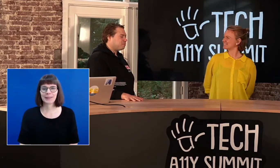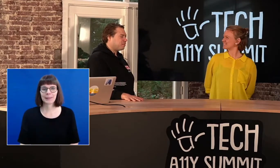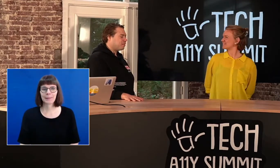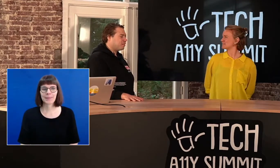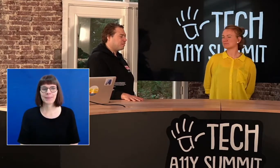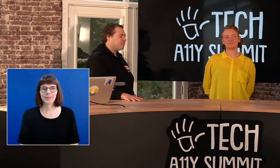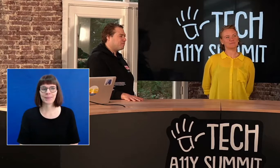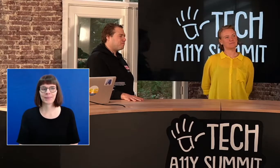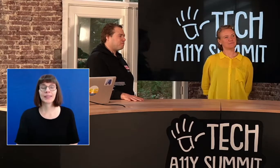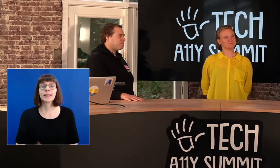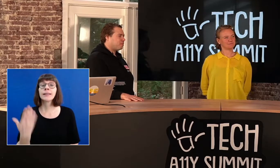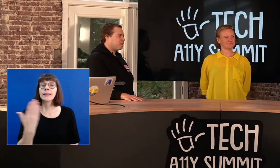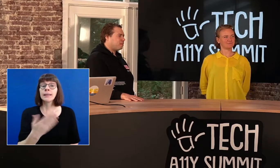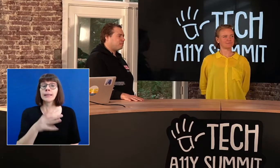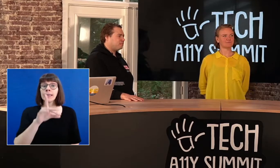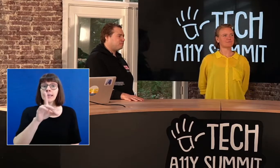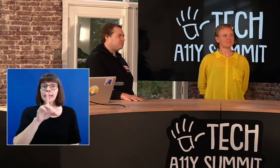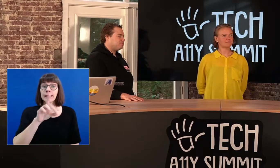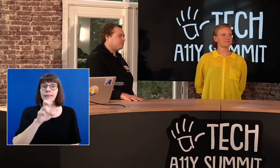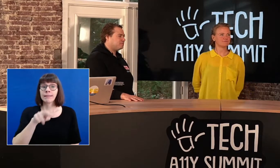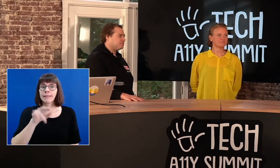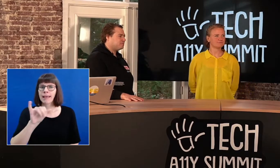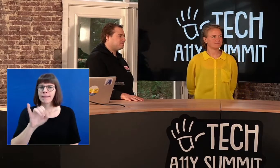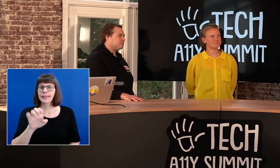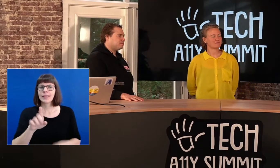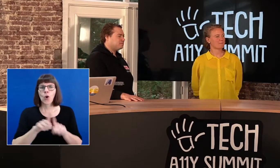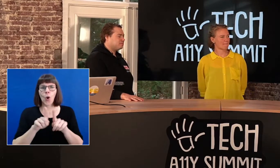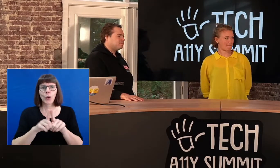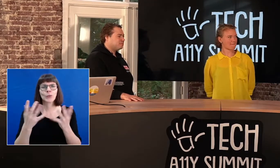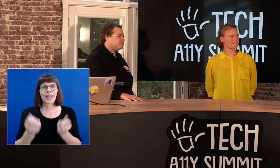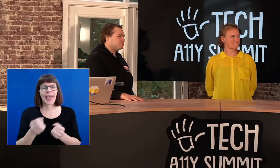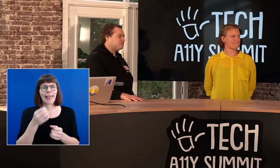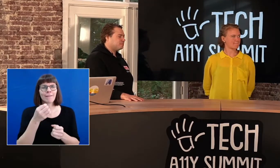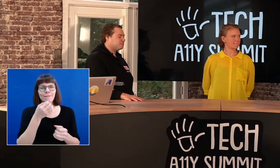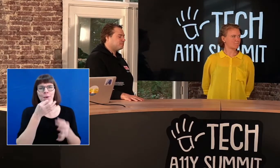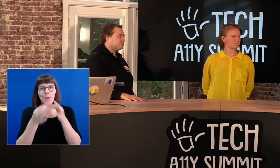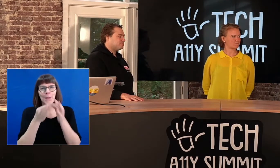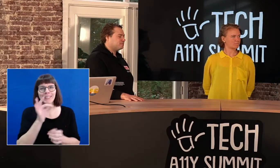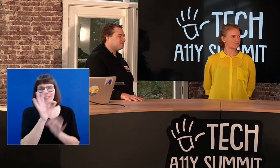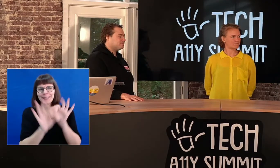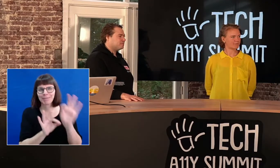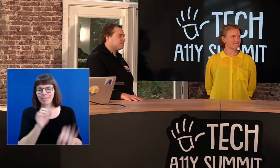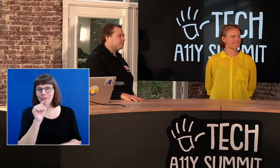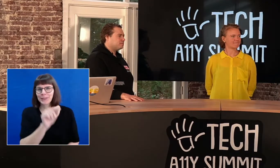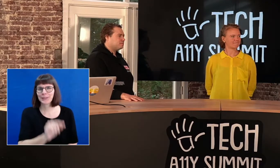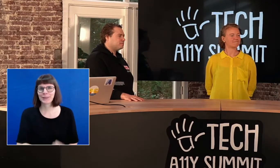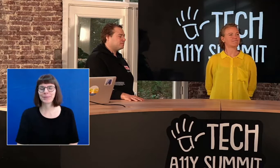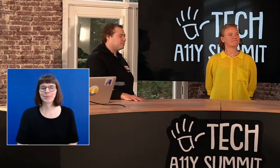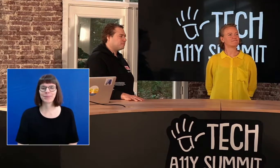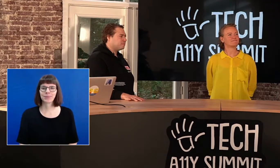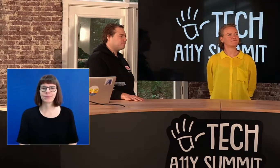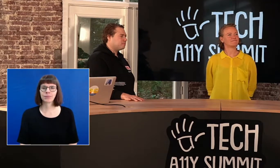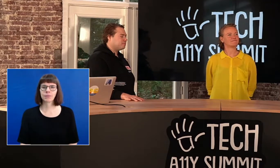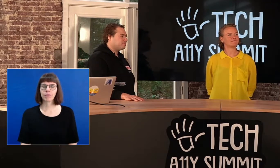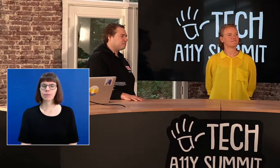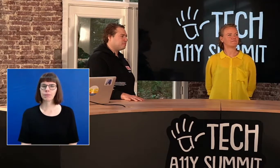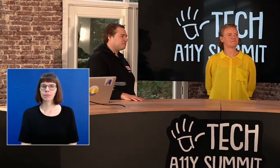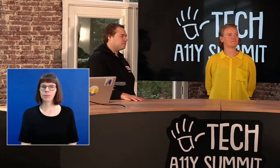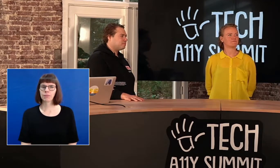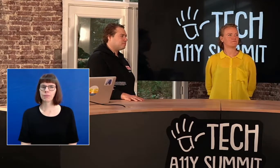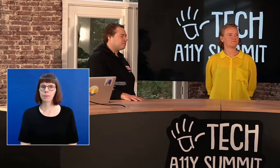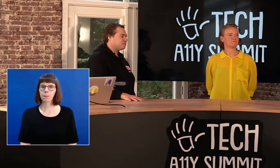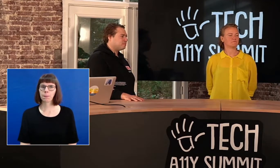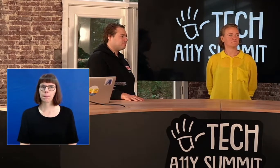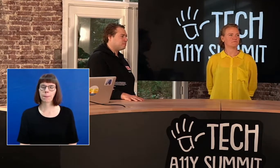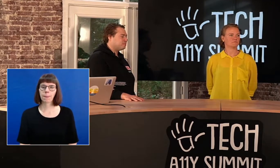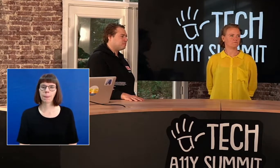Danny, we also have like a couple of questions for you. So how do you deal with people when you